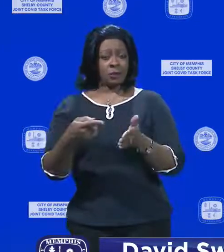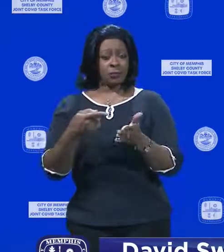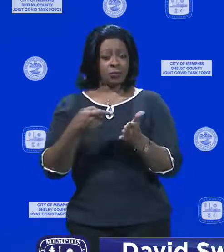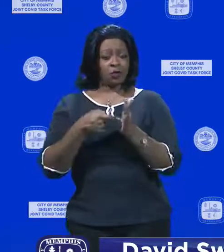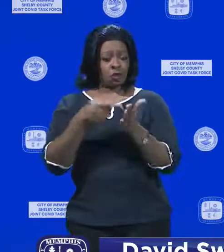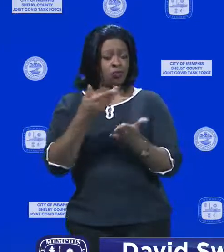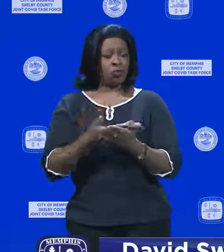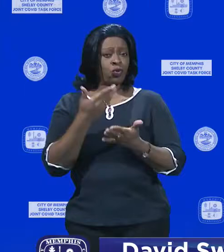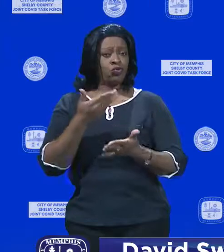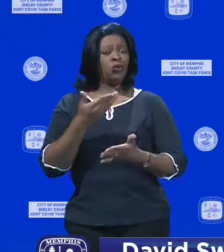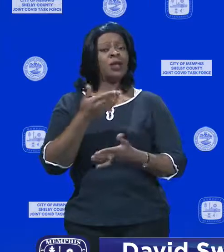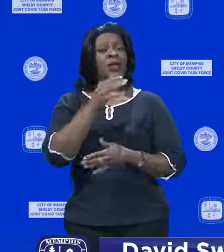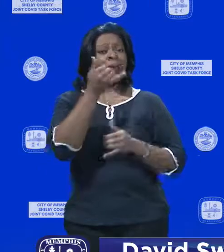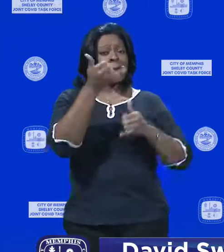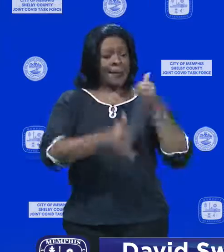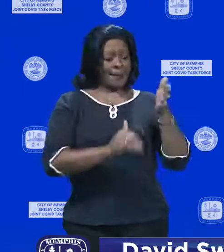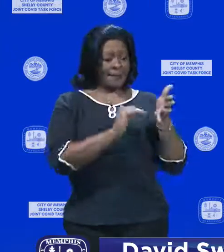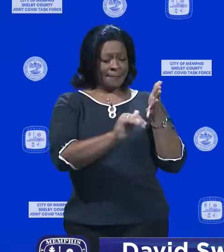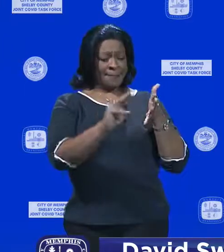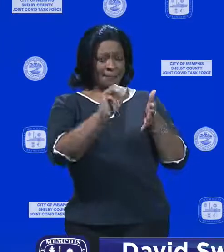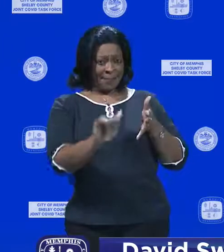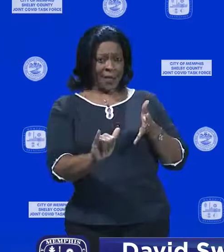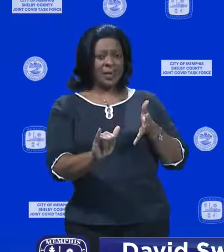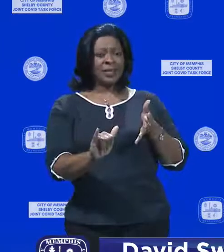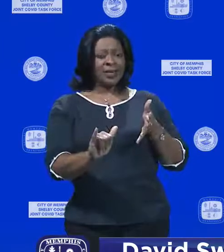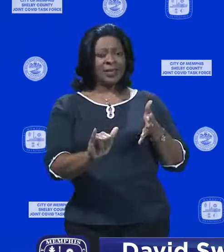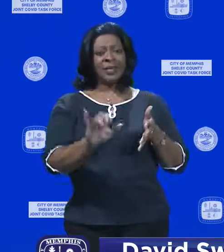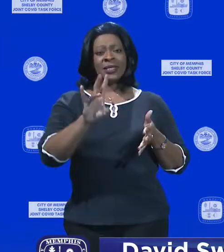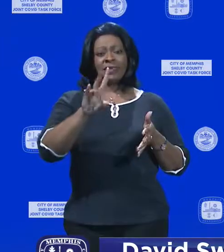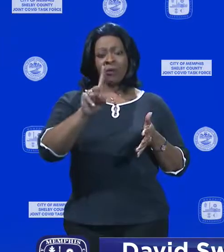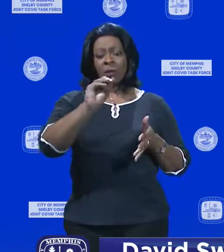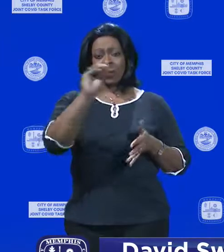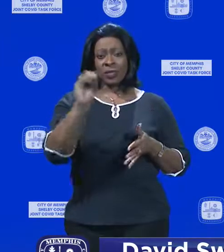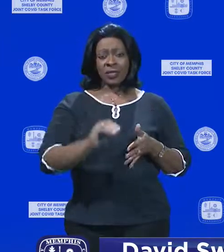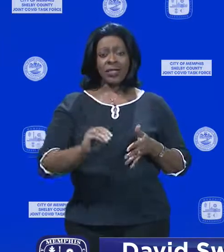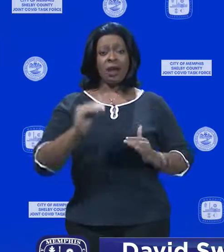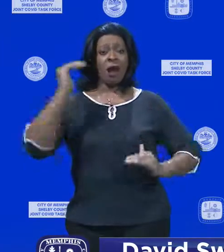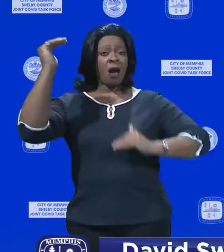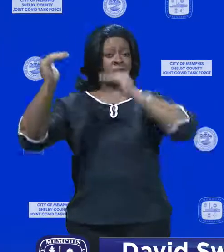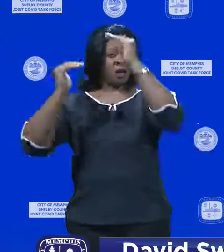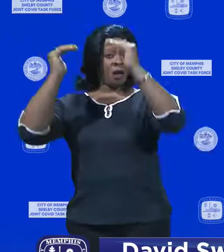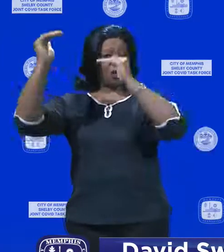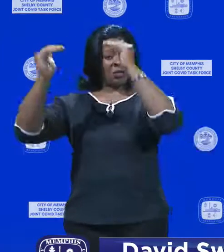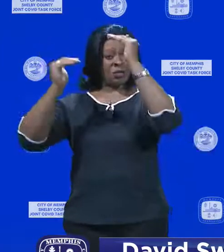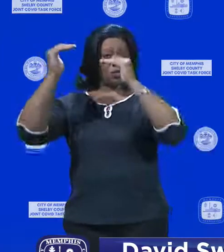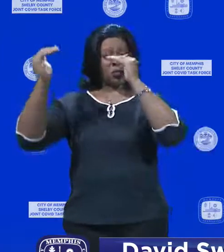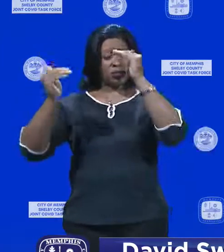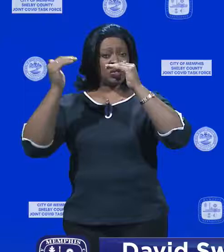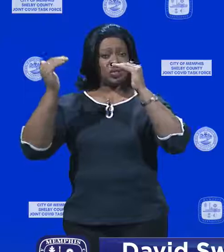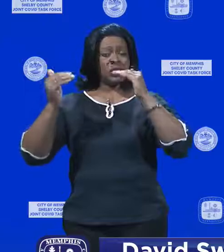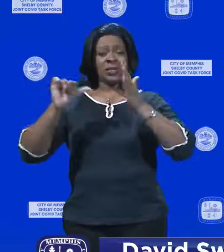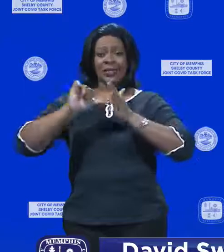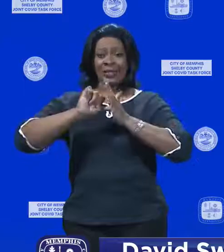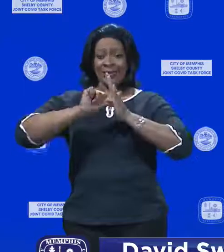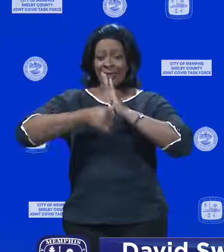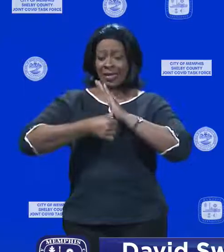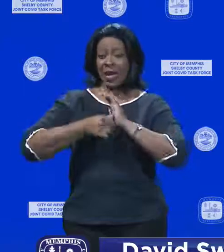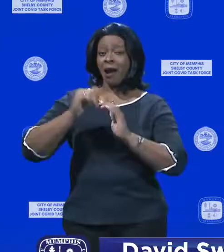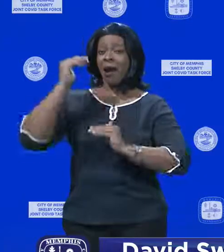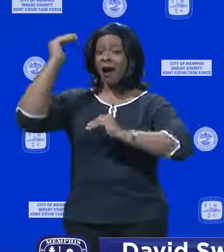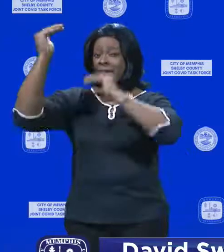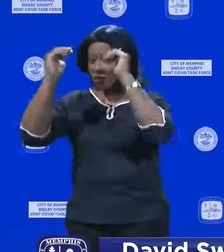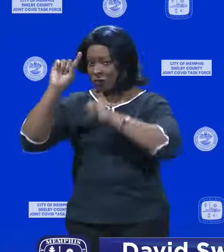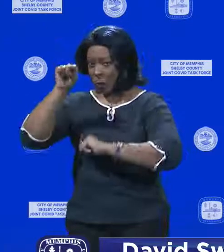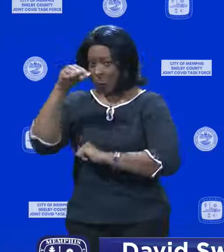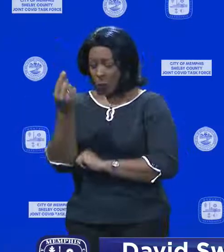that at the end of May, or as of the end of May, 71% of the adults, I want to emphasize it's just the adults